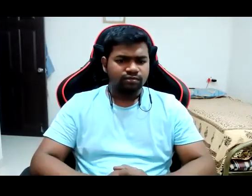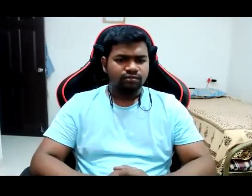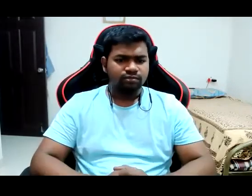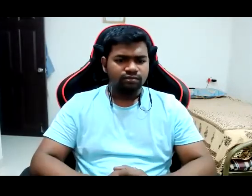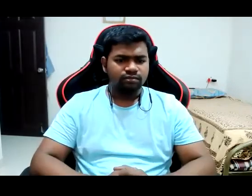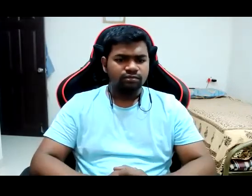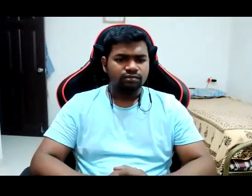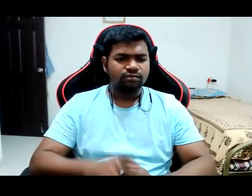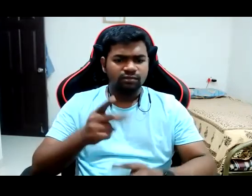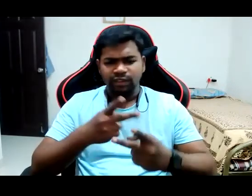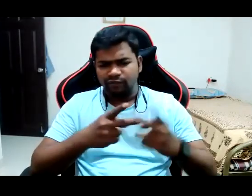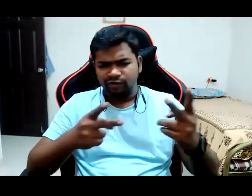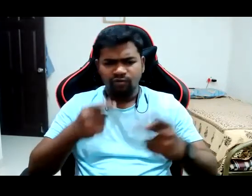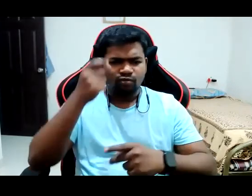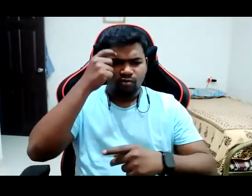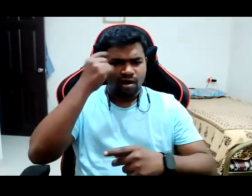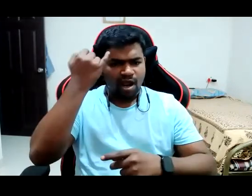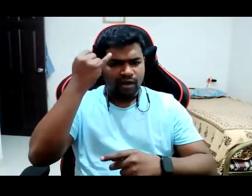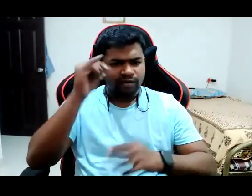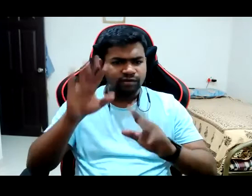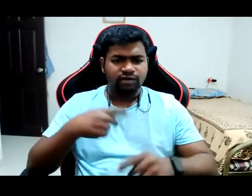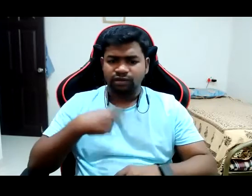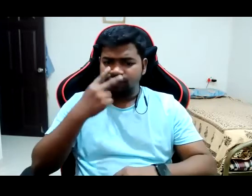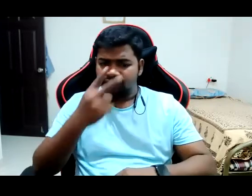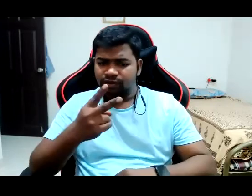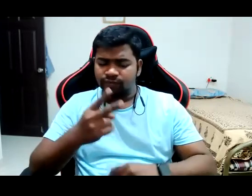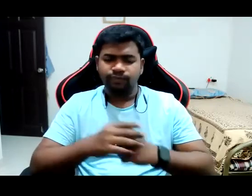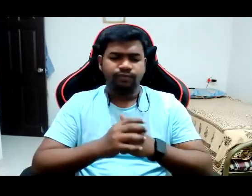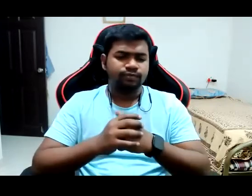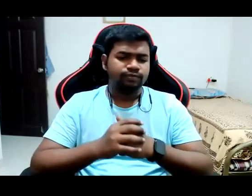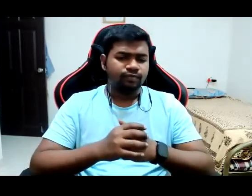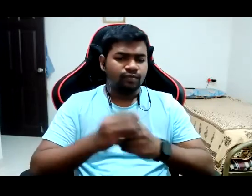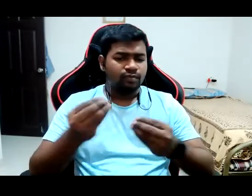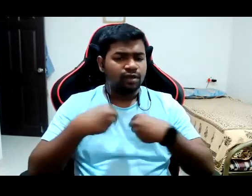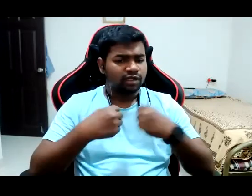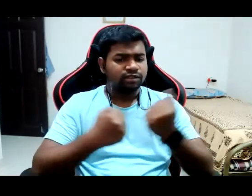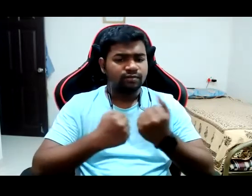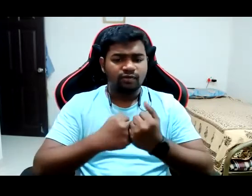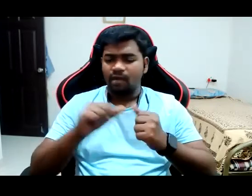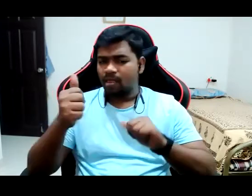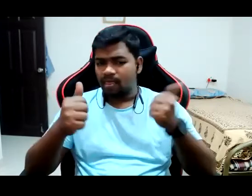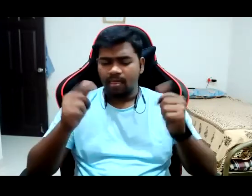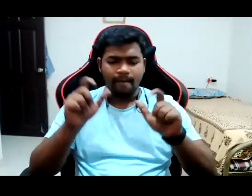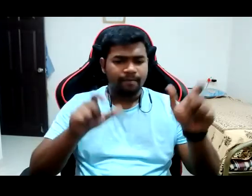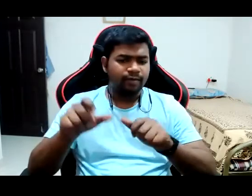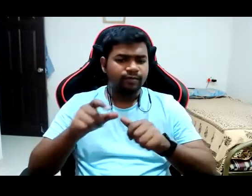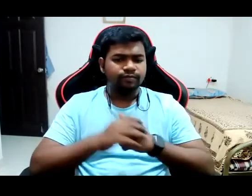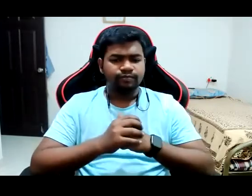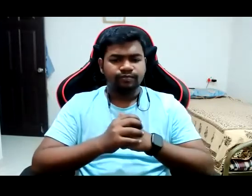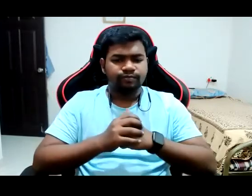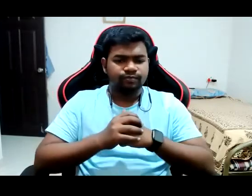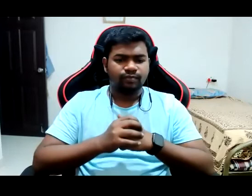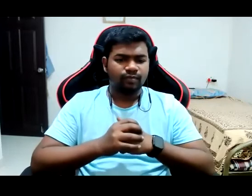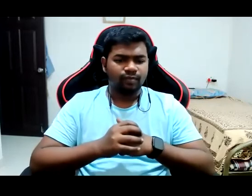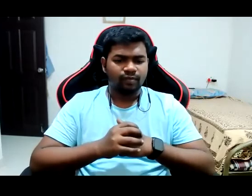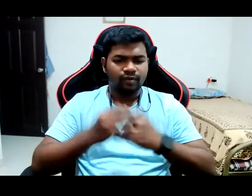like all the different problems, all the different ideas you have, and see and get some support from other people and try to form your teams.